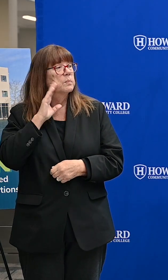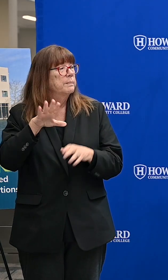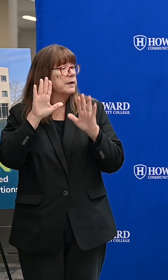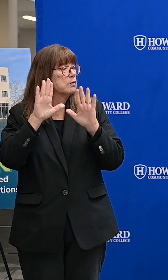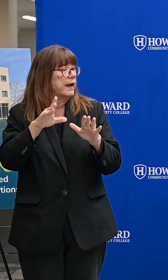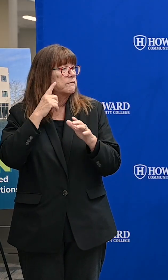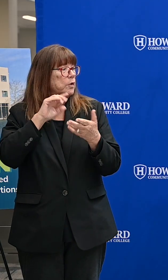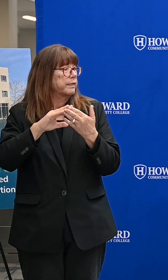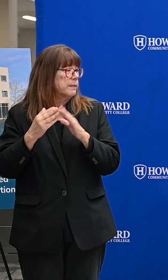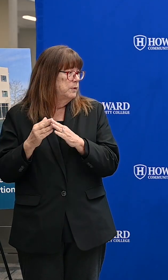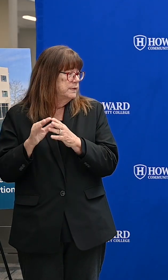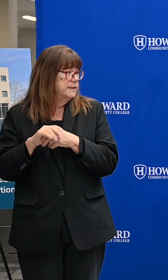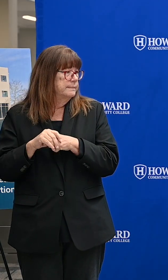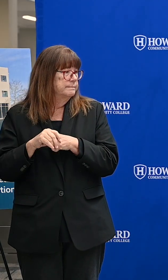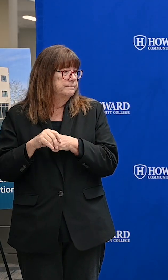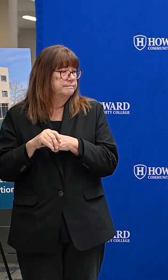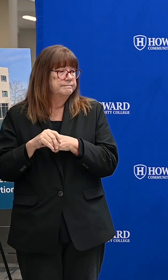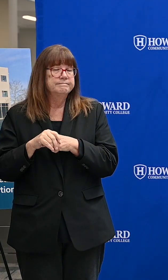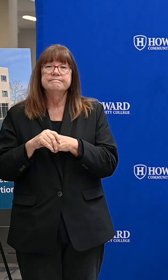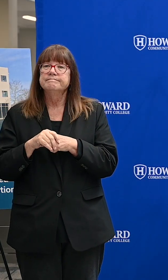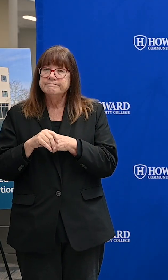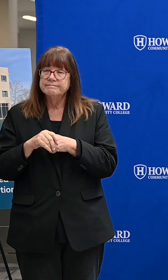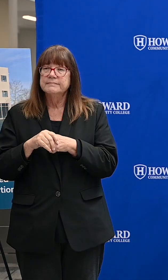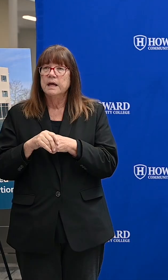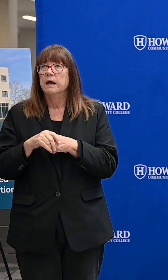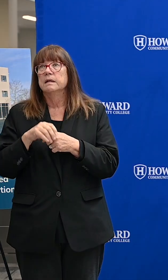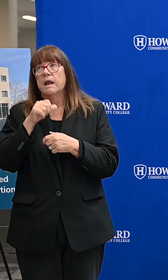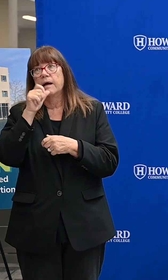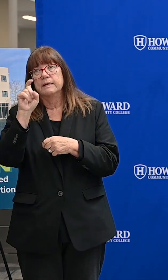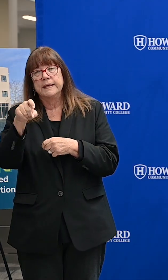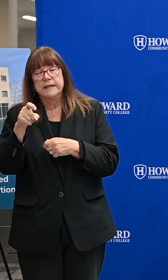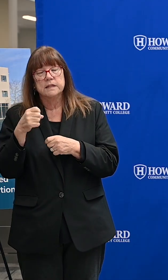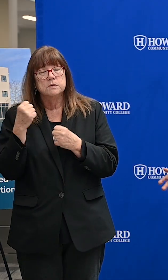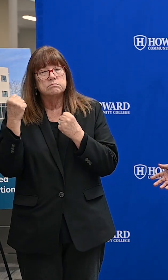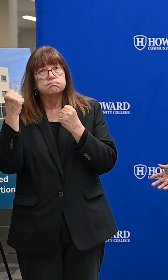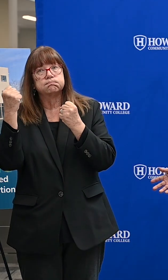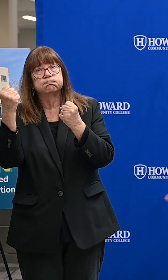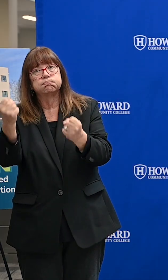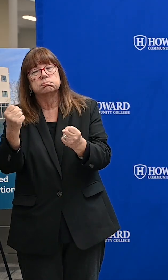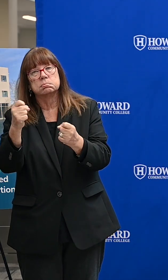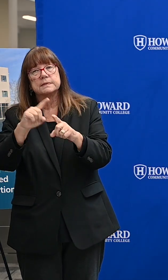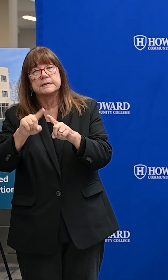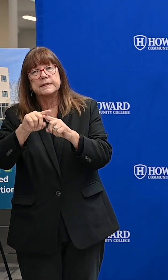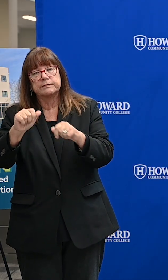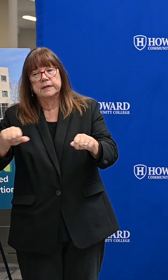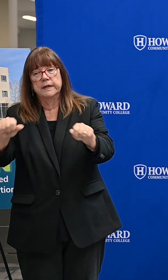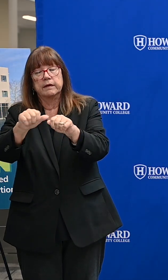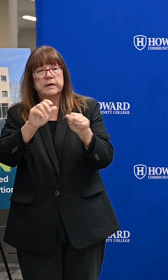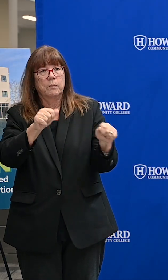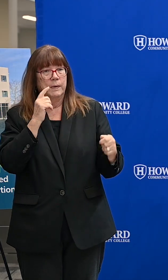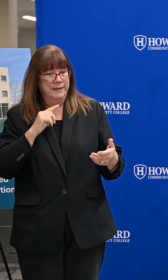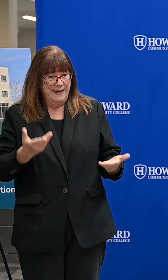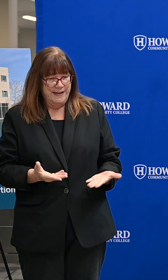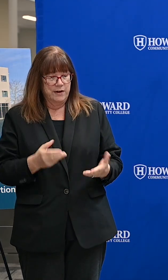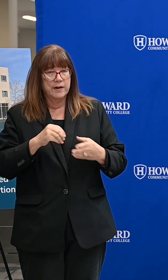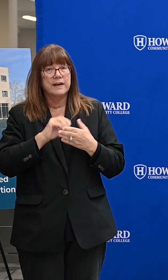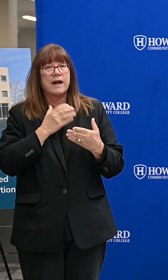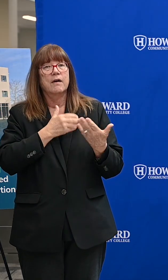for the community. Instead of making the long commutes to different centers, it'll be right here in the